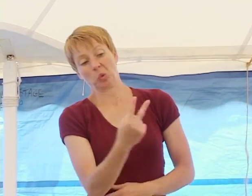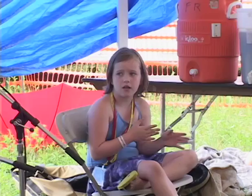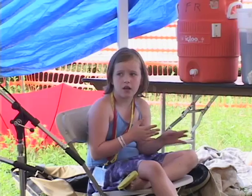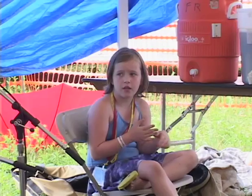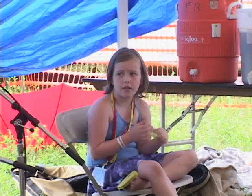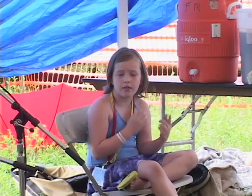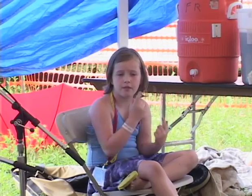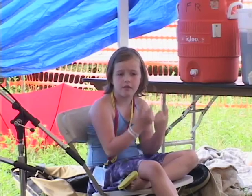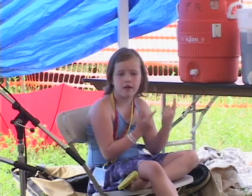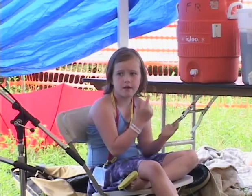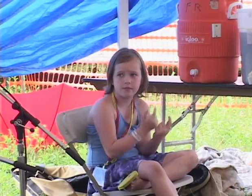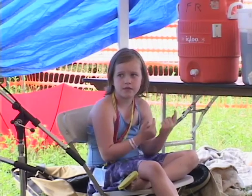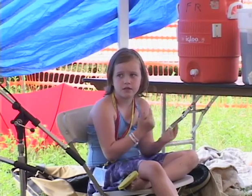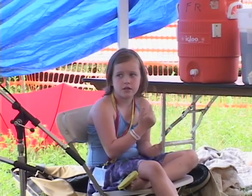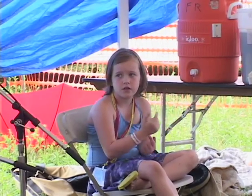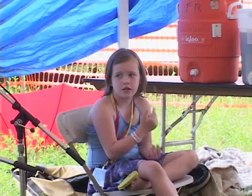needed.